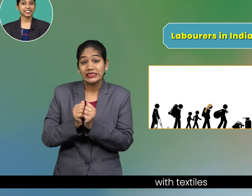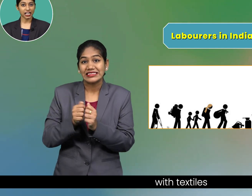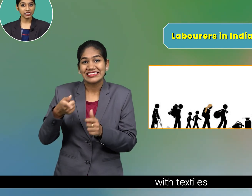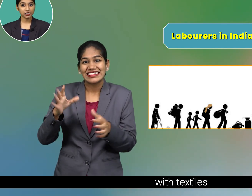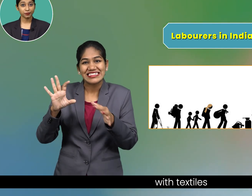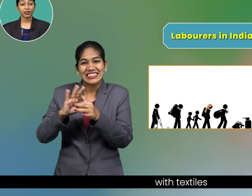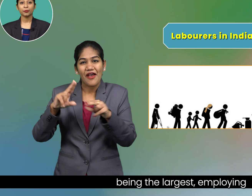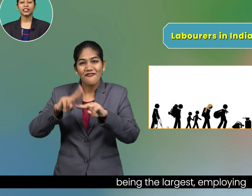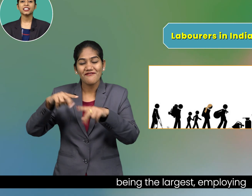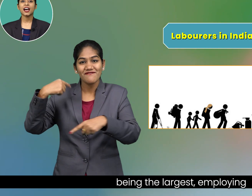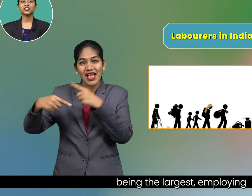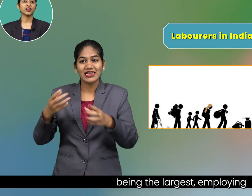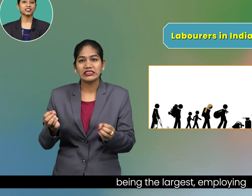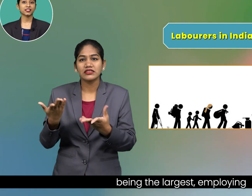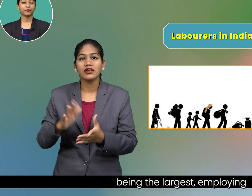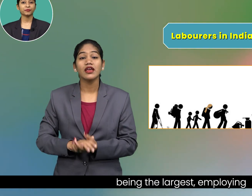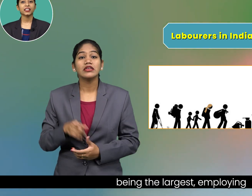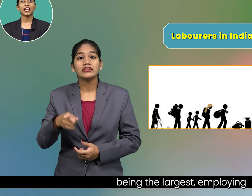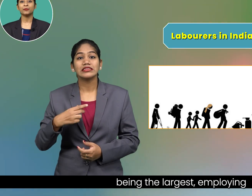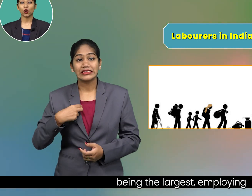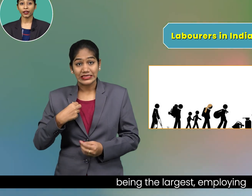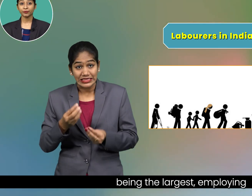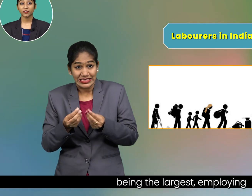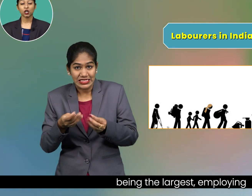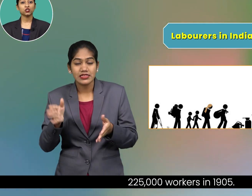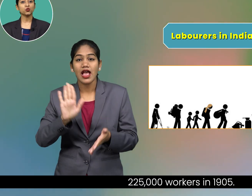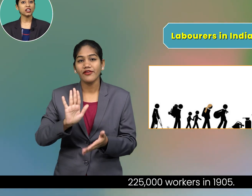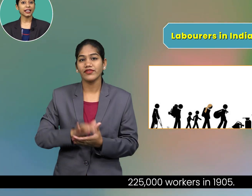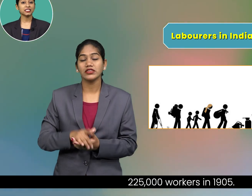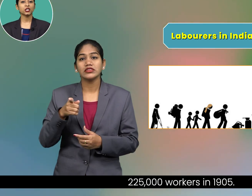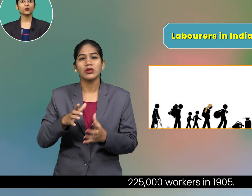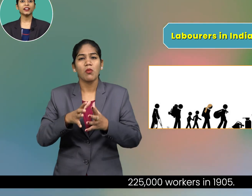With textiles being the largest, employing